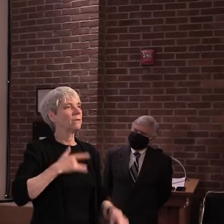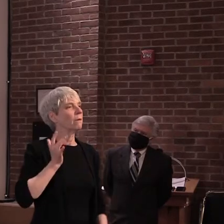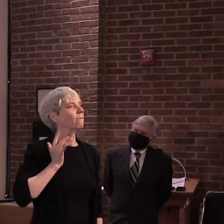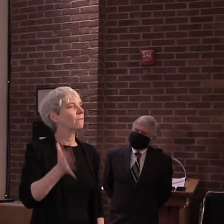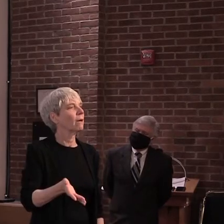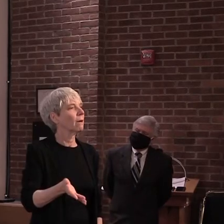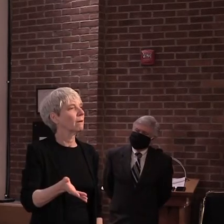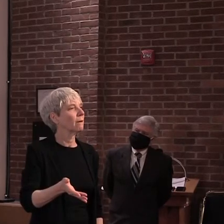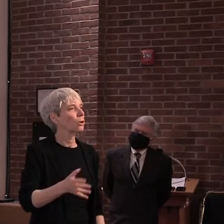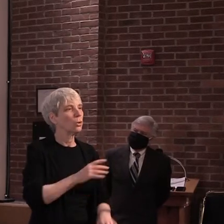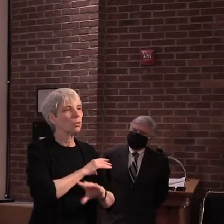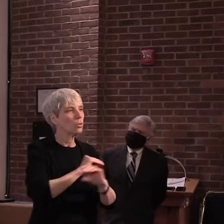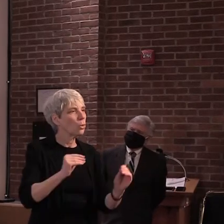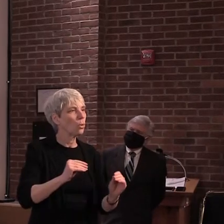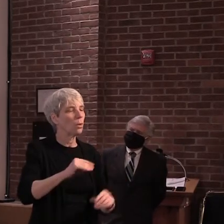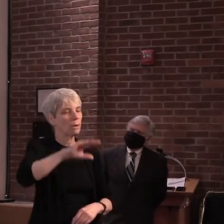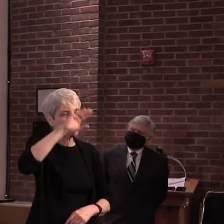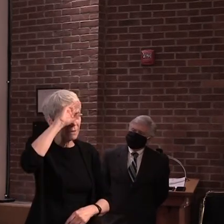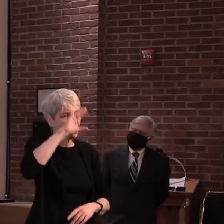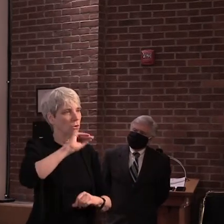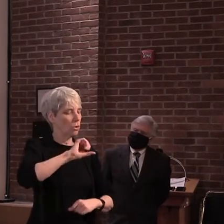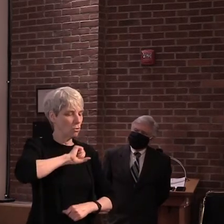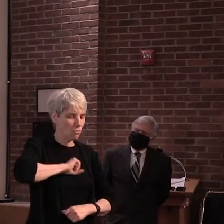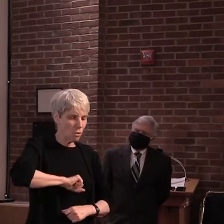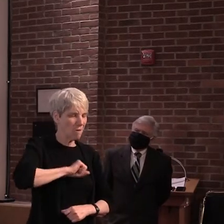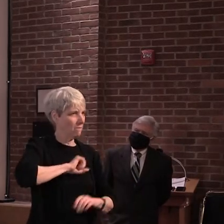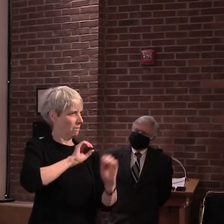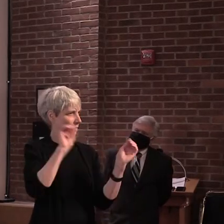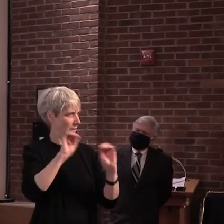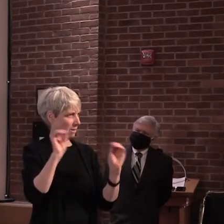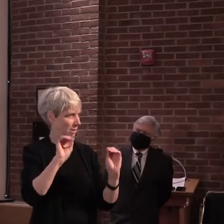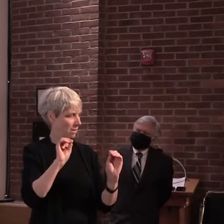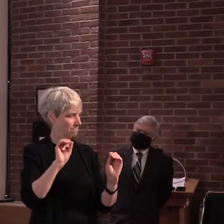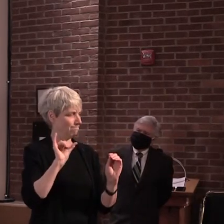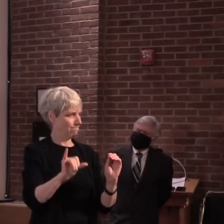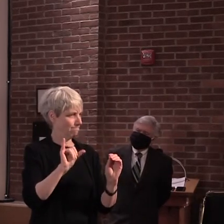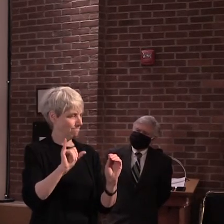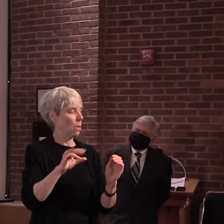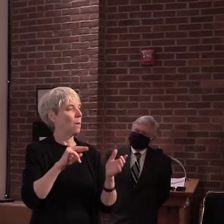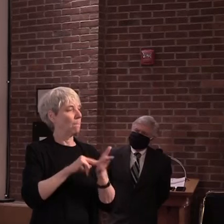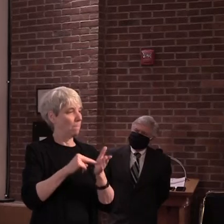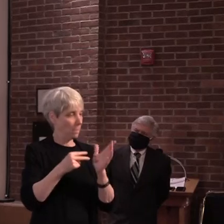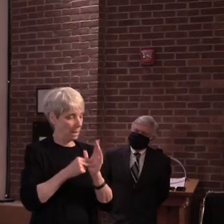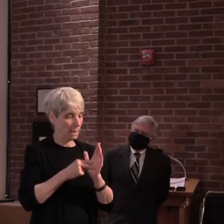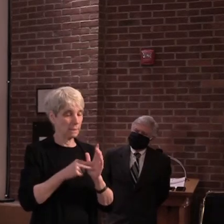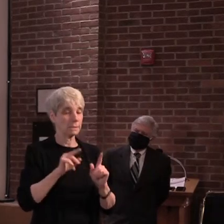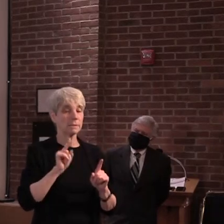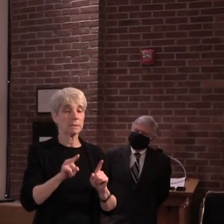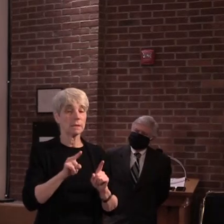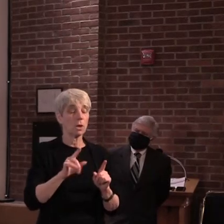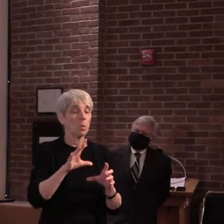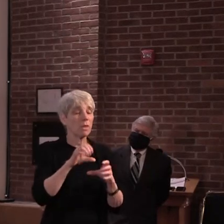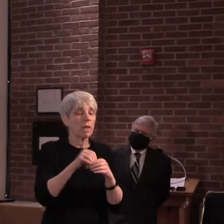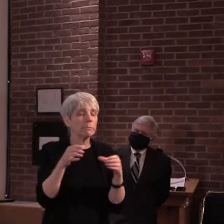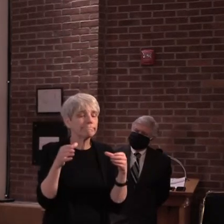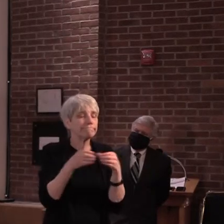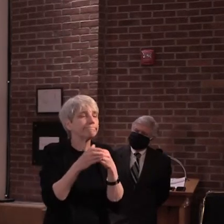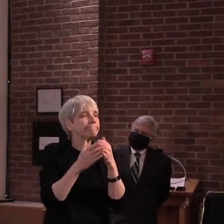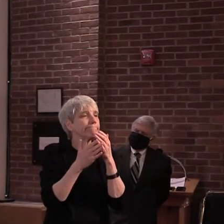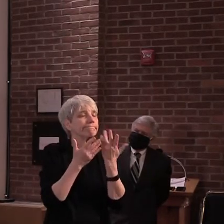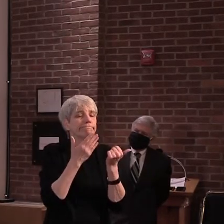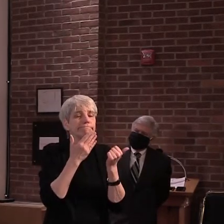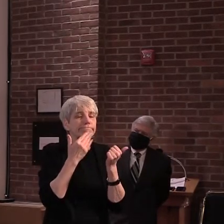positive, it indicates that the rate of spread usually within small communities and